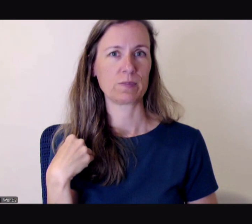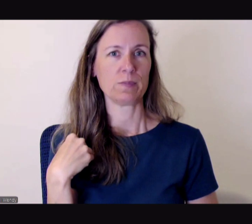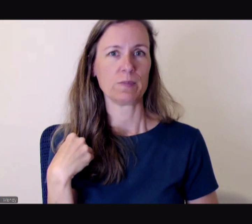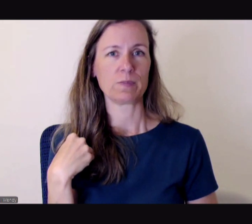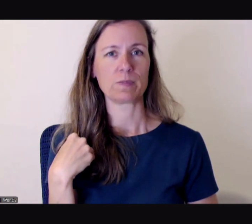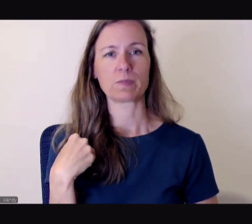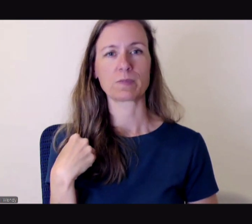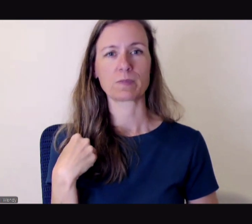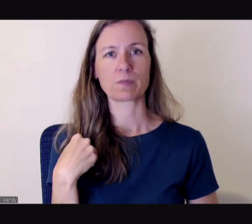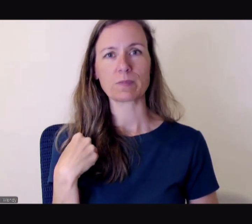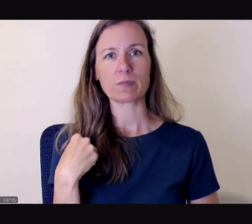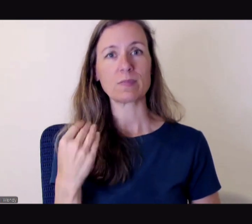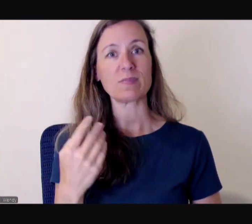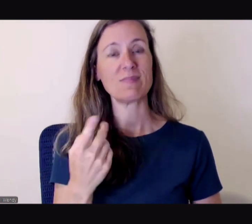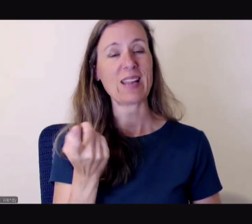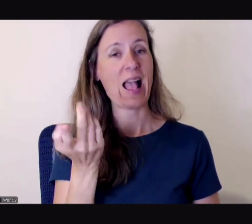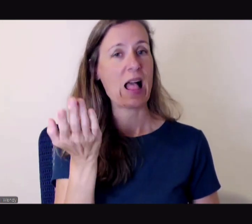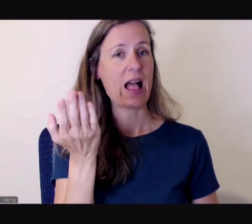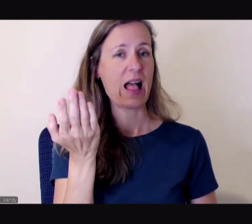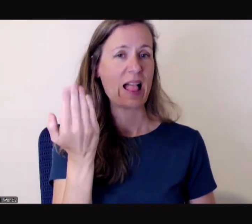So my uncle died last night,